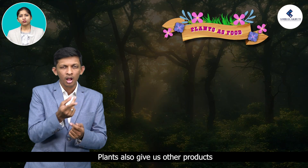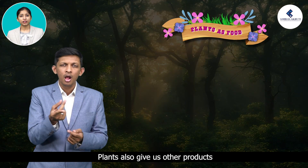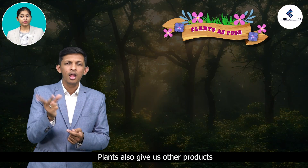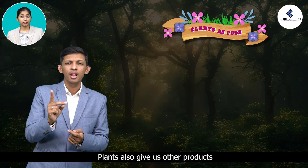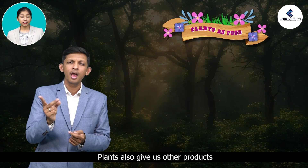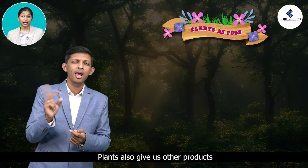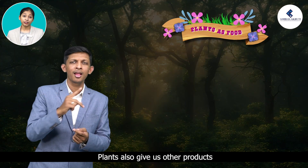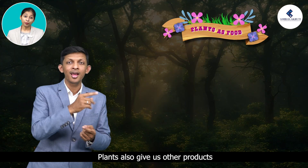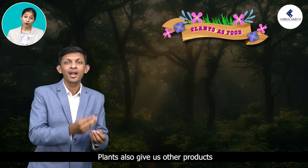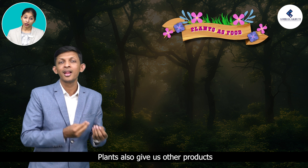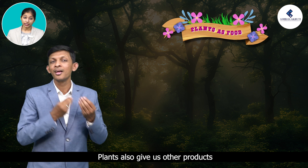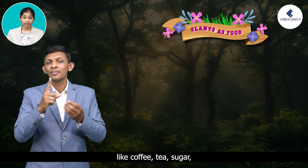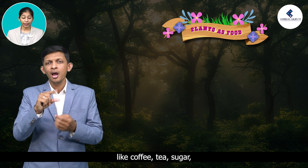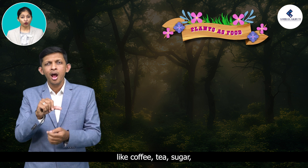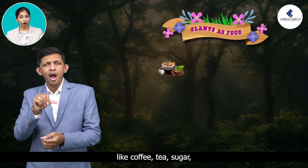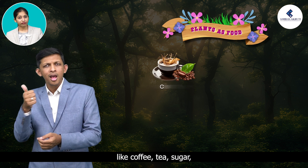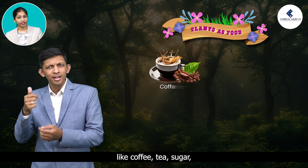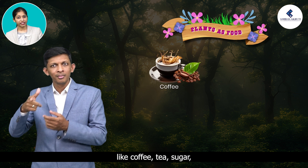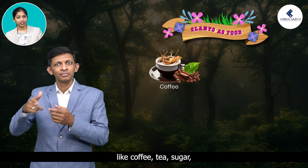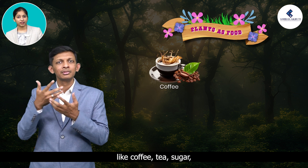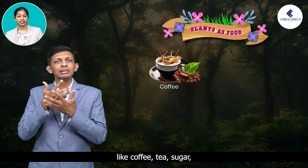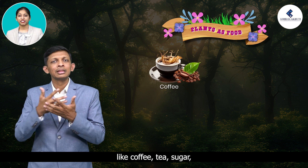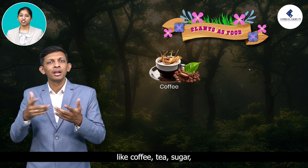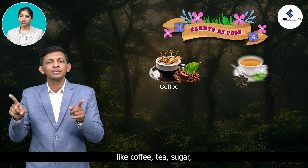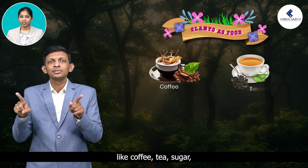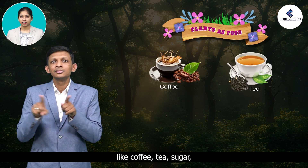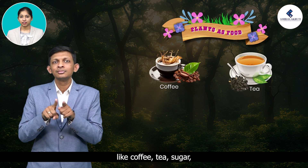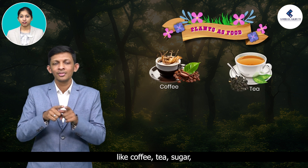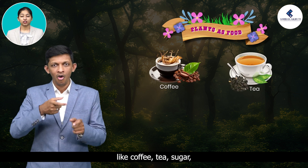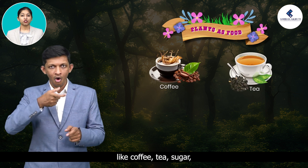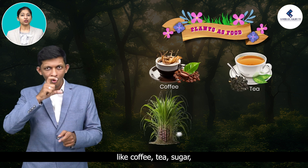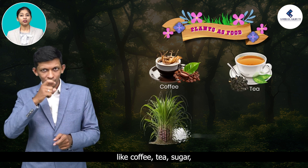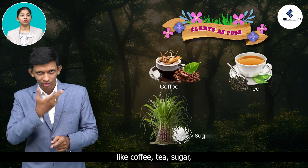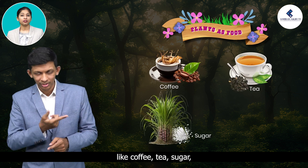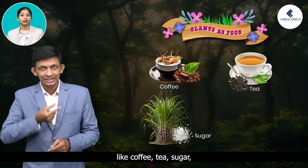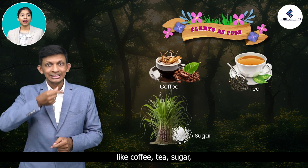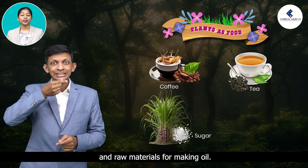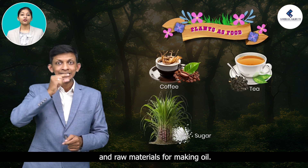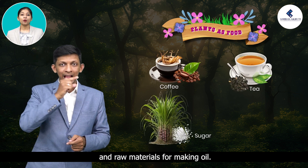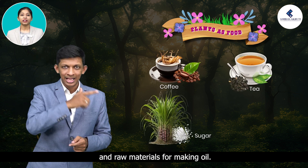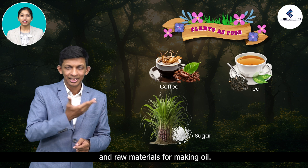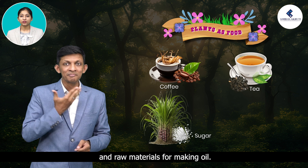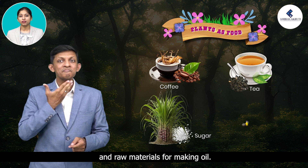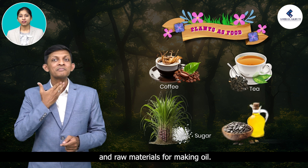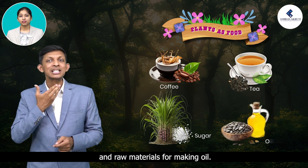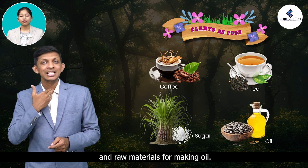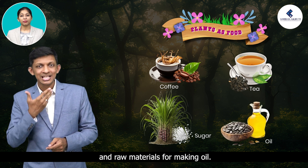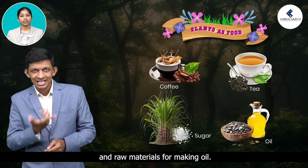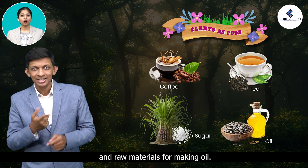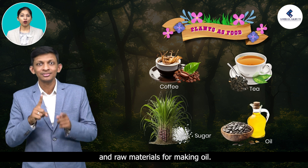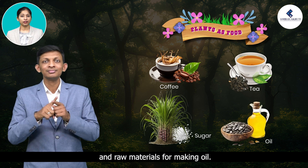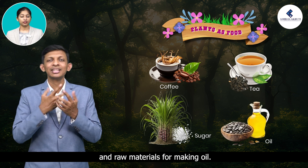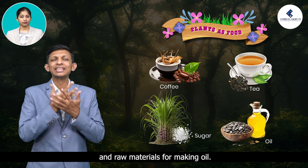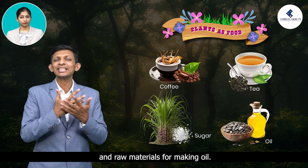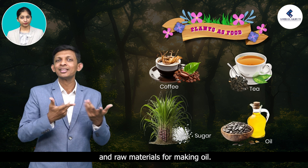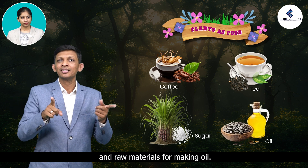Plants also give us other products like coffee, tea, sugar, and raw materials for